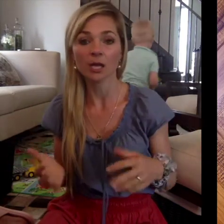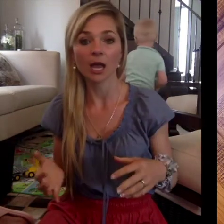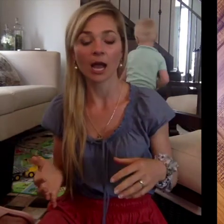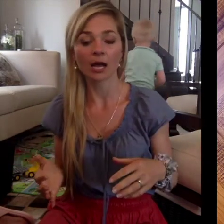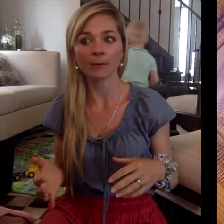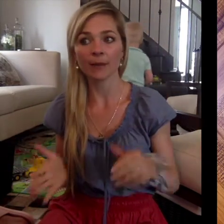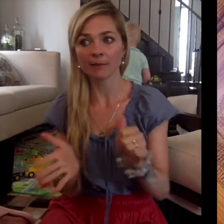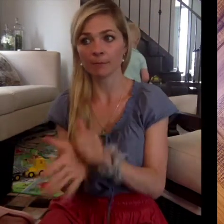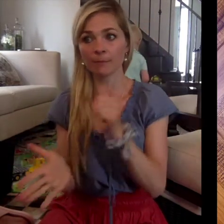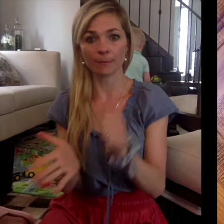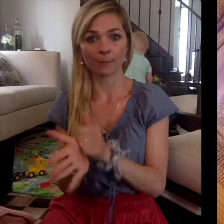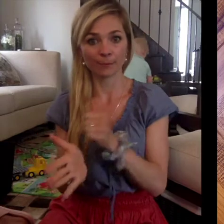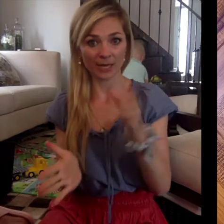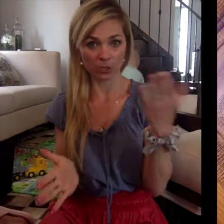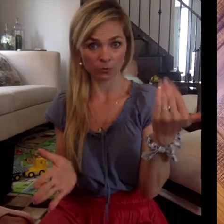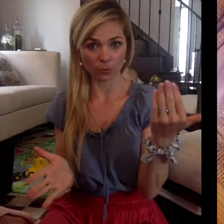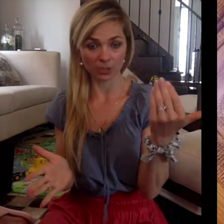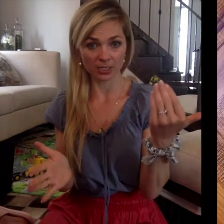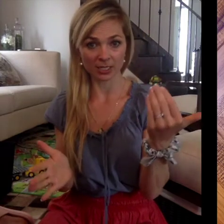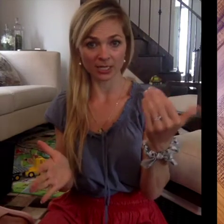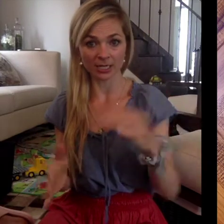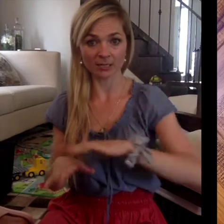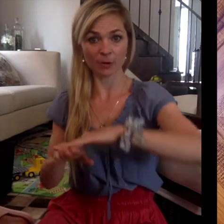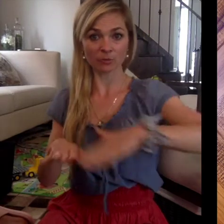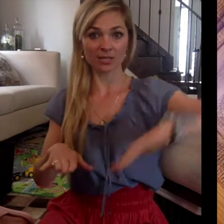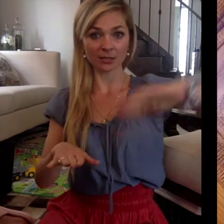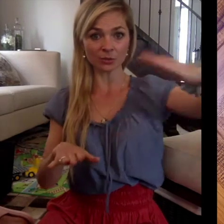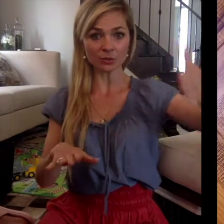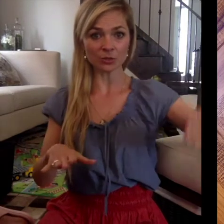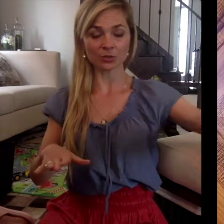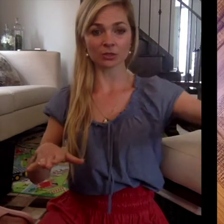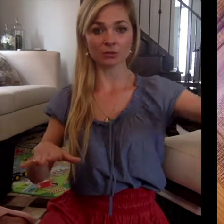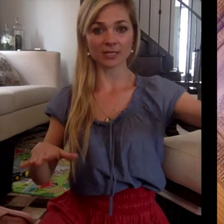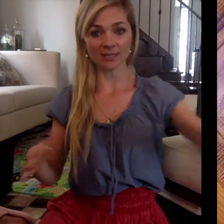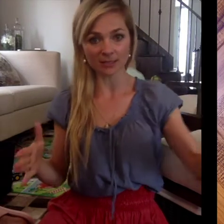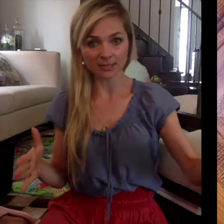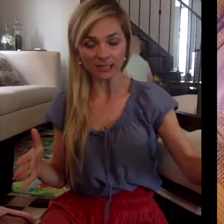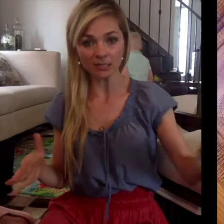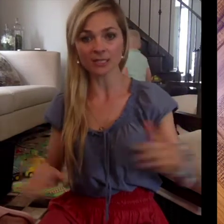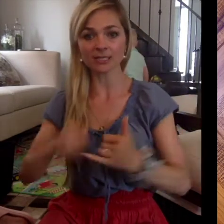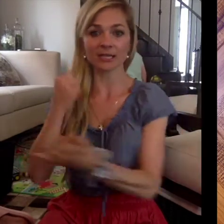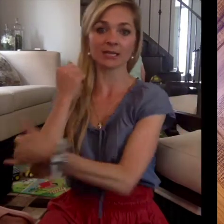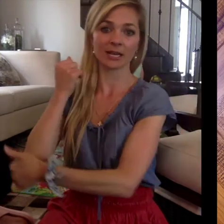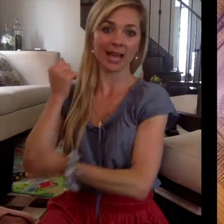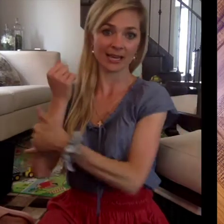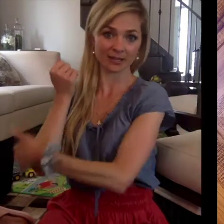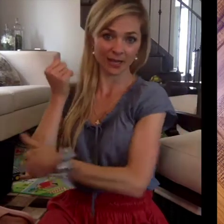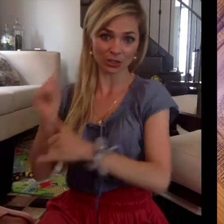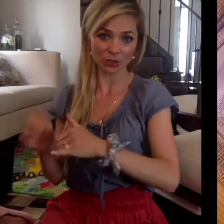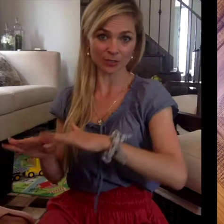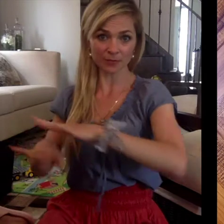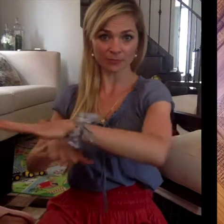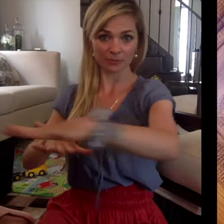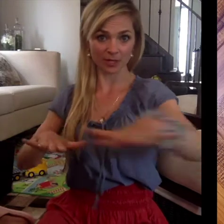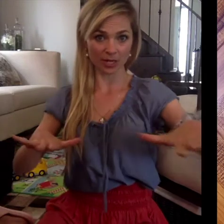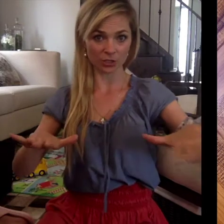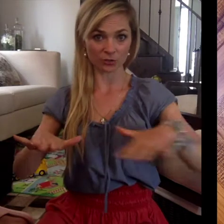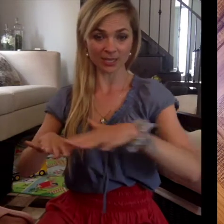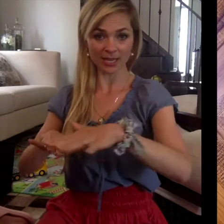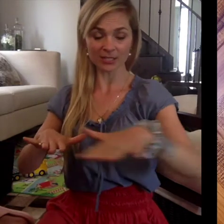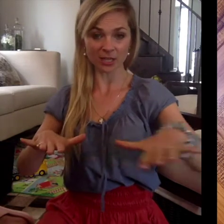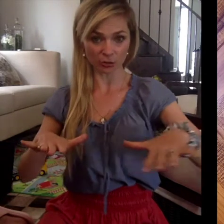find it. And then page 14, it's about the hills. So I set the scene, and I said I added country,